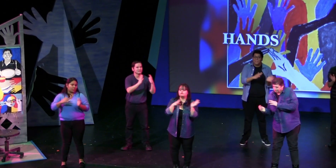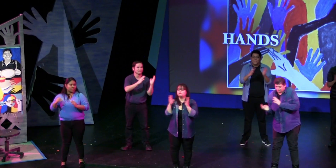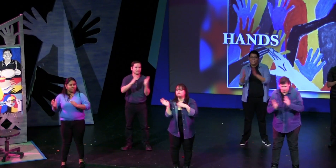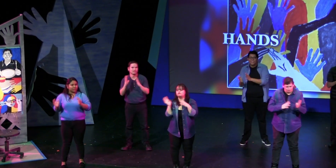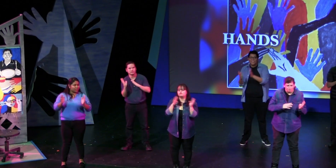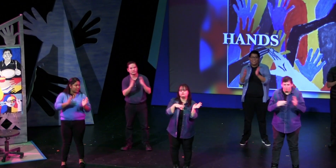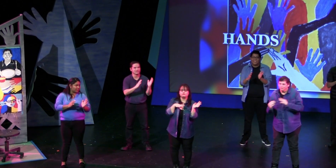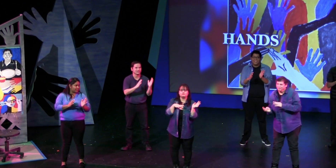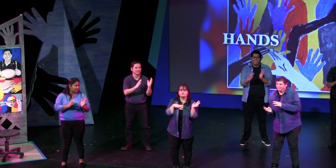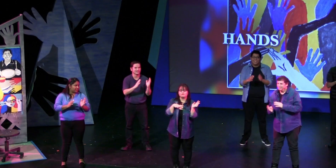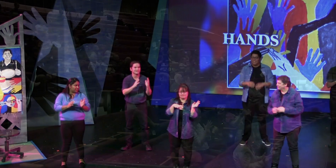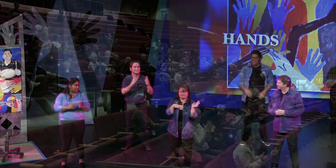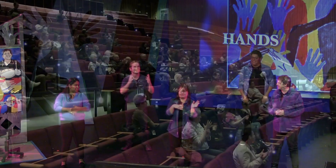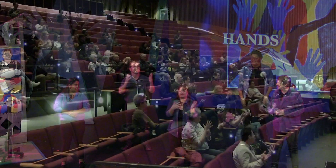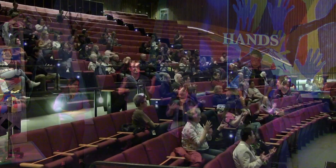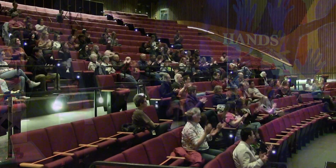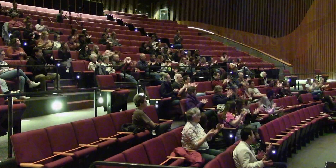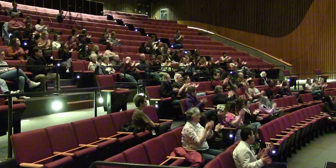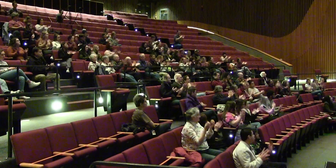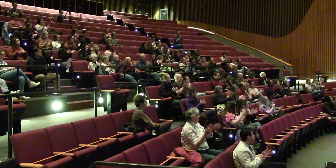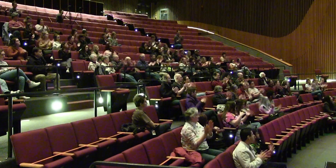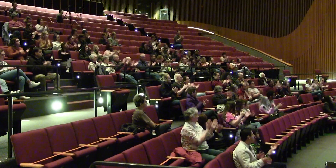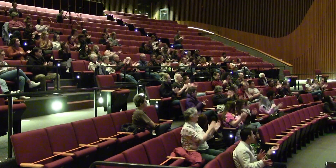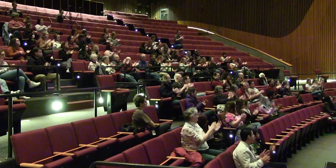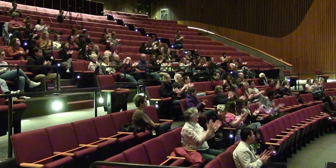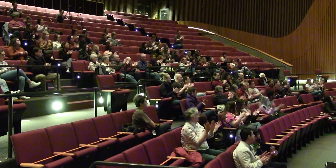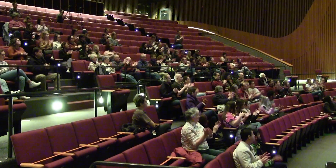Grass waving. Grass waving.